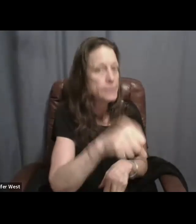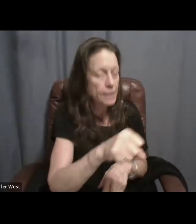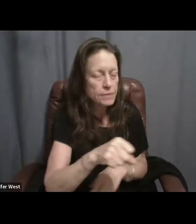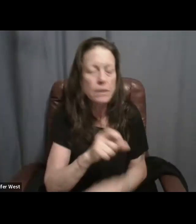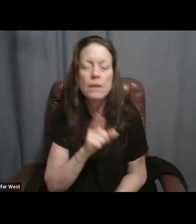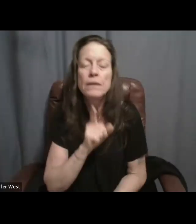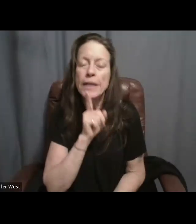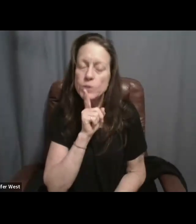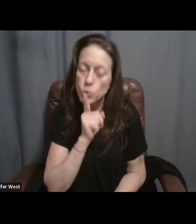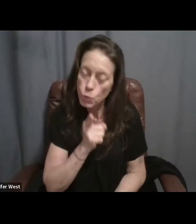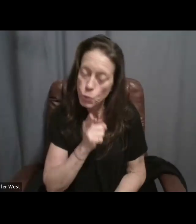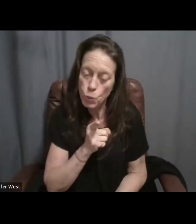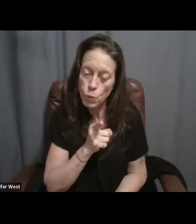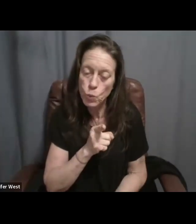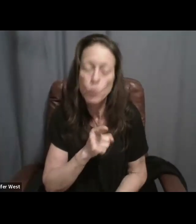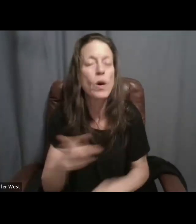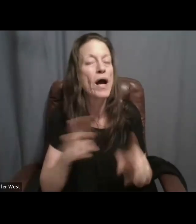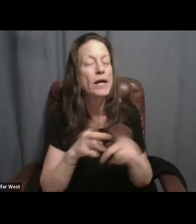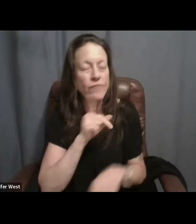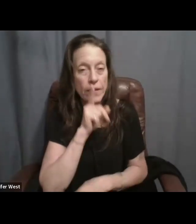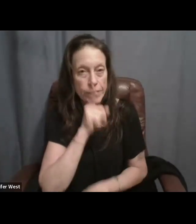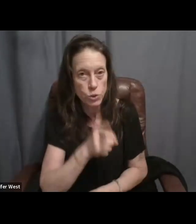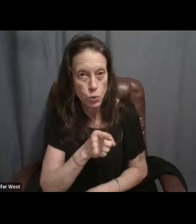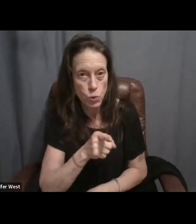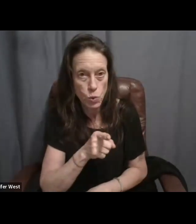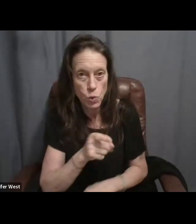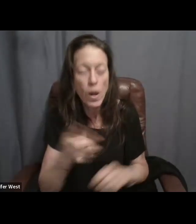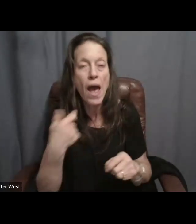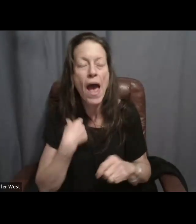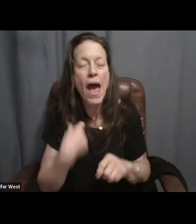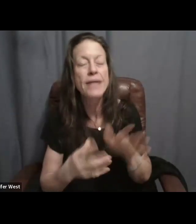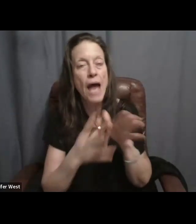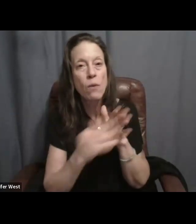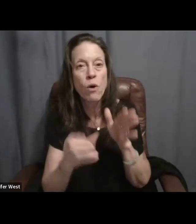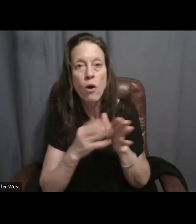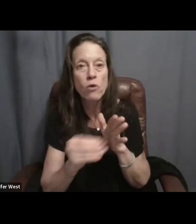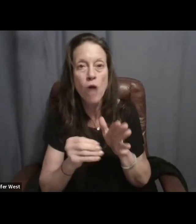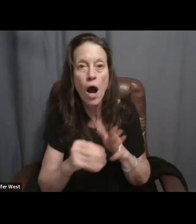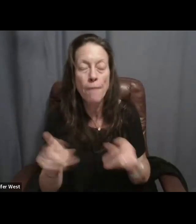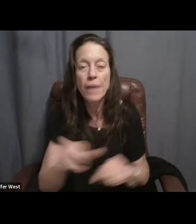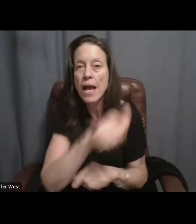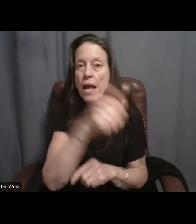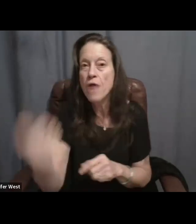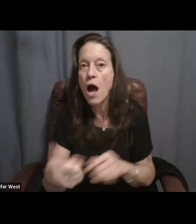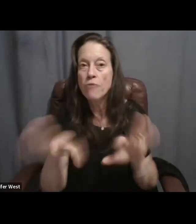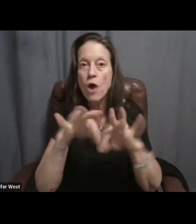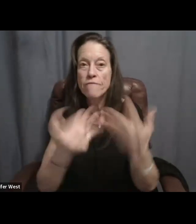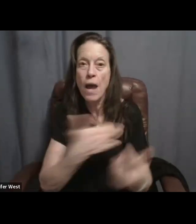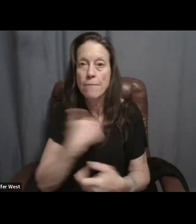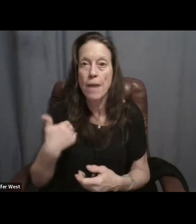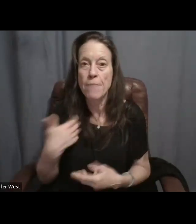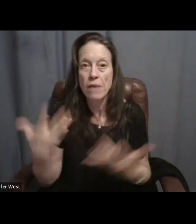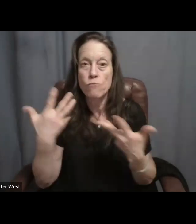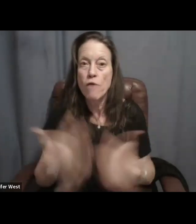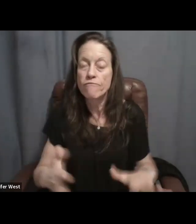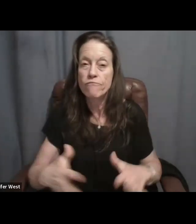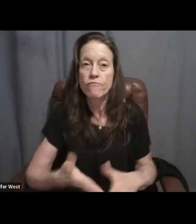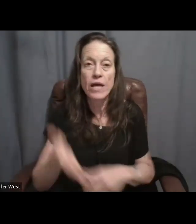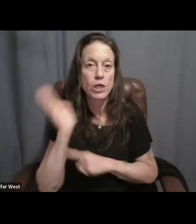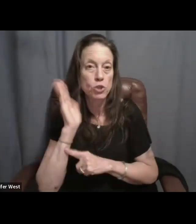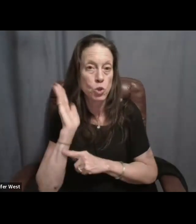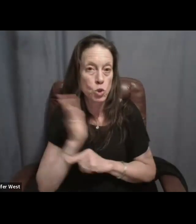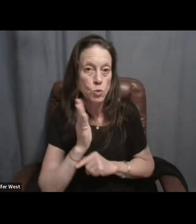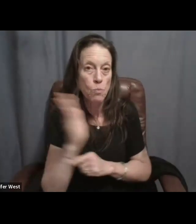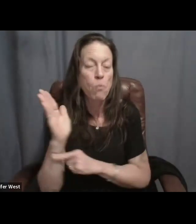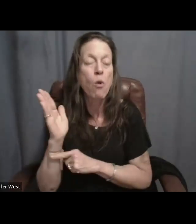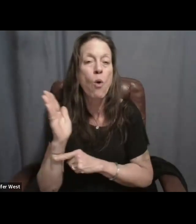very true. I have to echo the sentiments of the family members who have already spoken. I